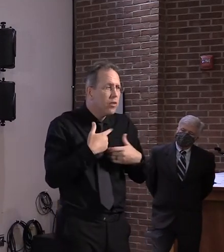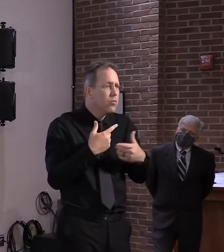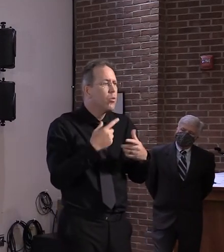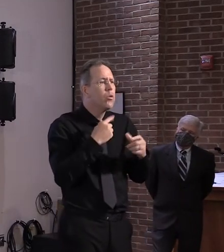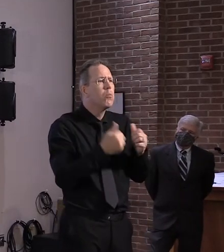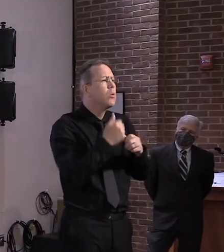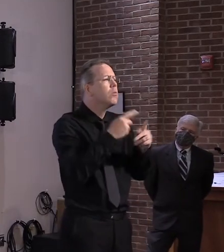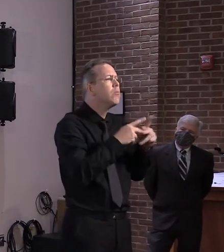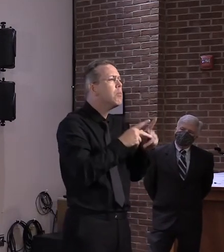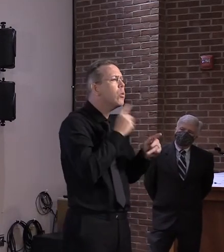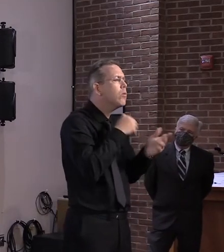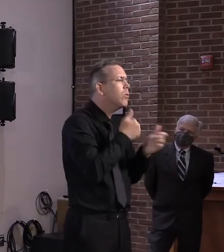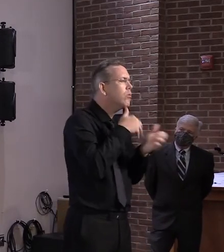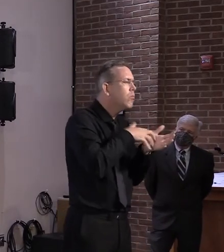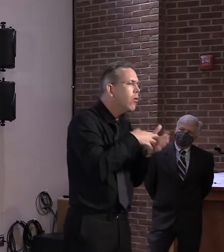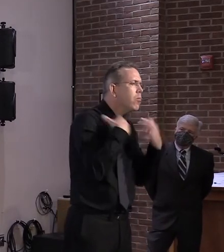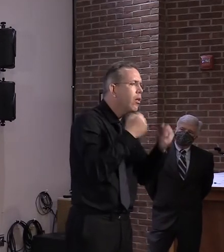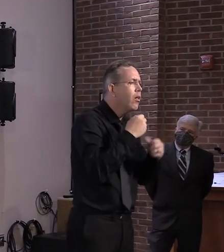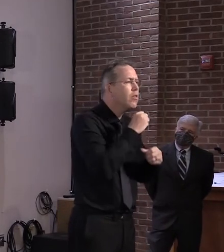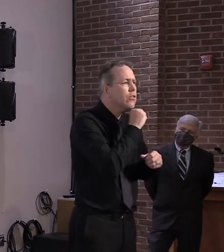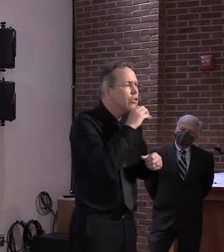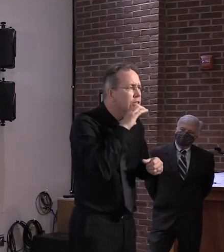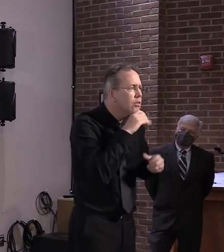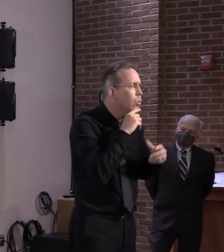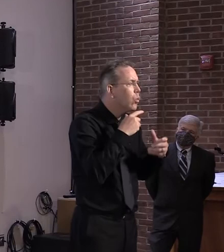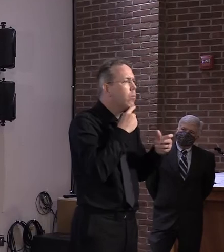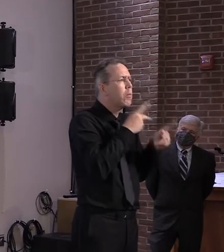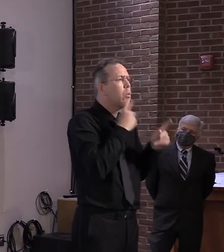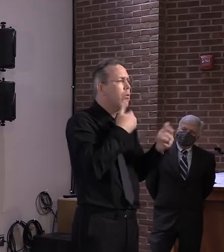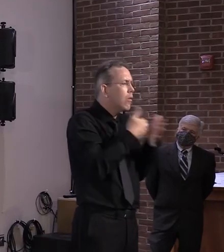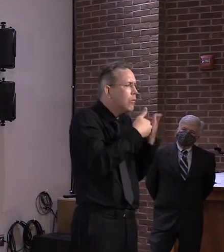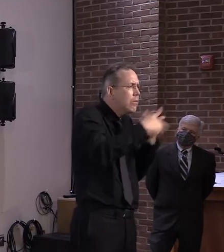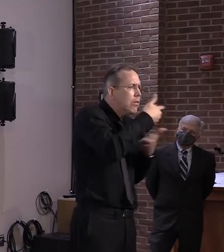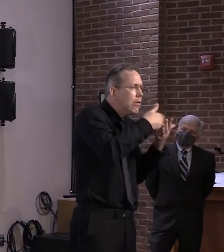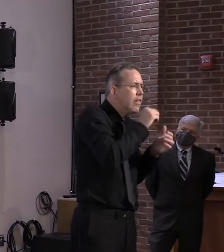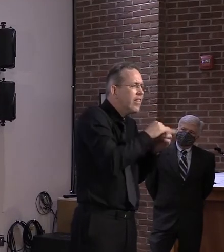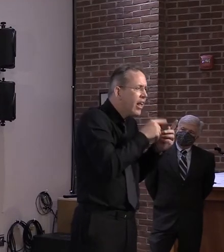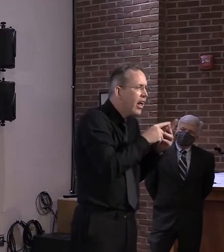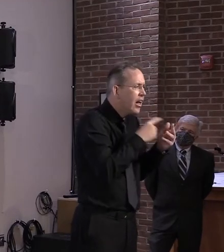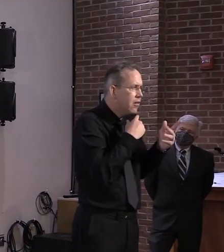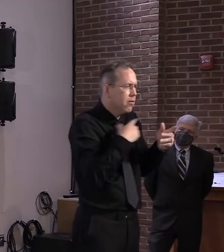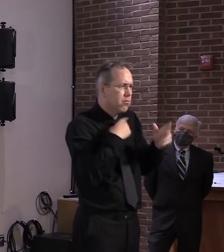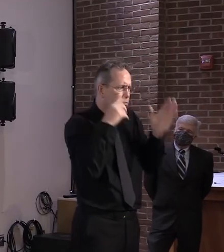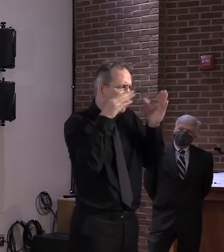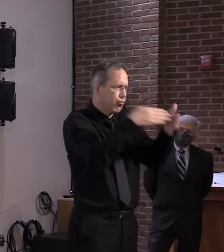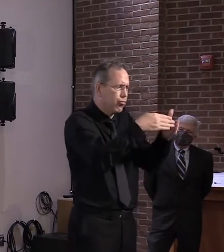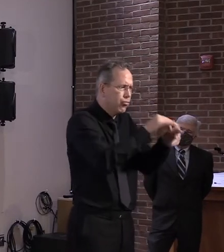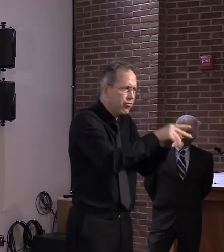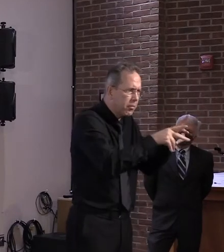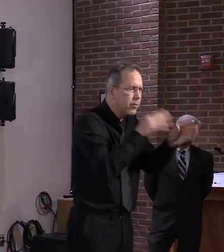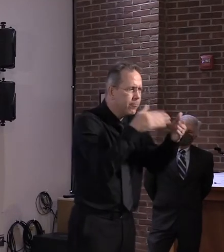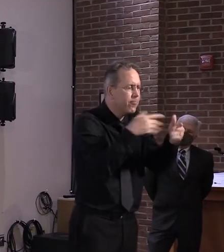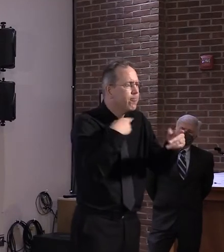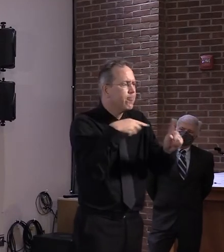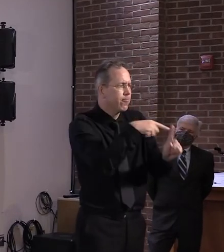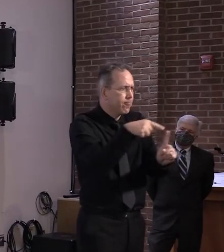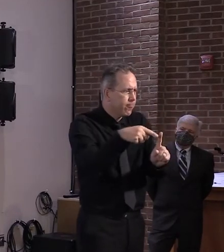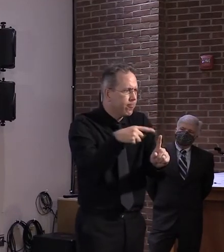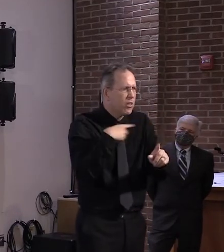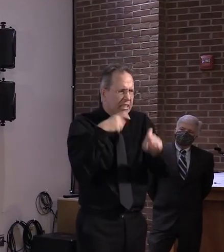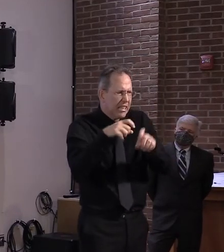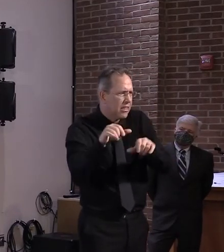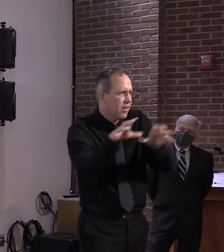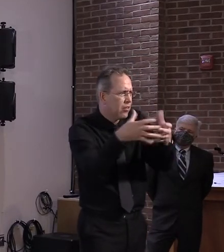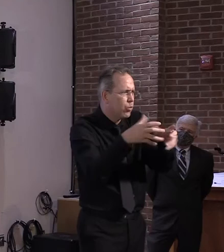that we're doing everything we can to protect those vulnerable populations and to do appropriate testing of those populations